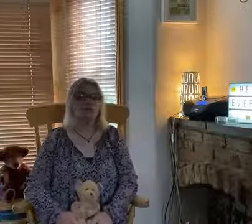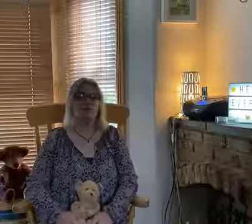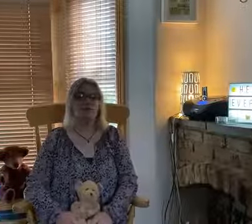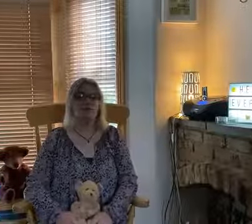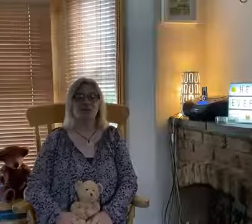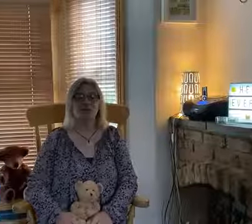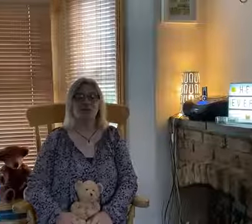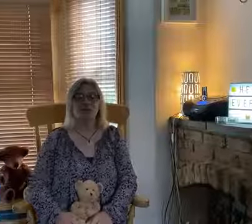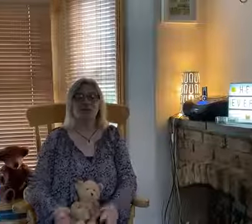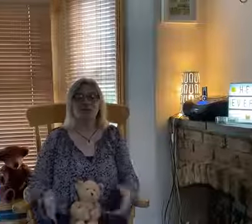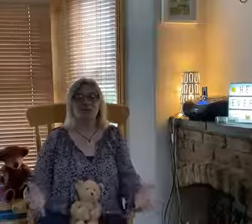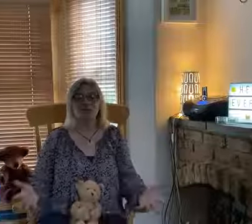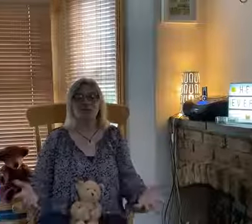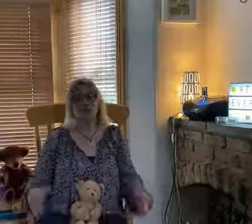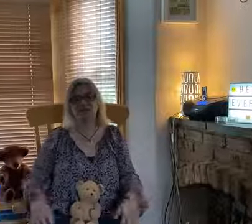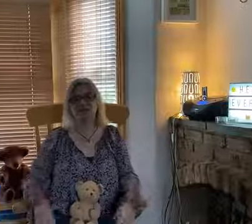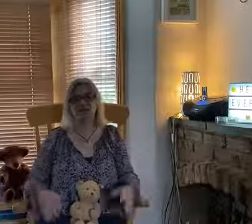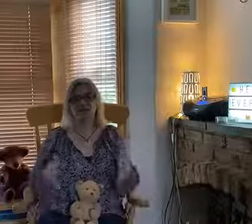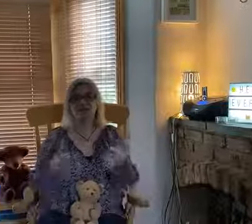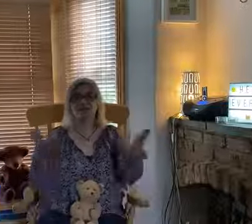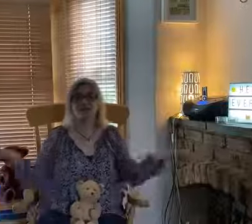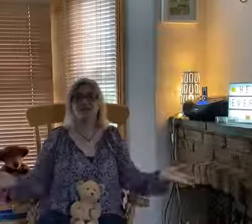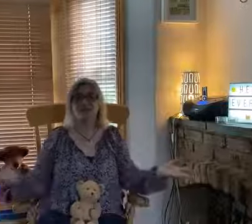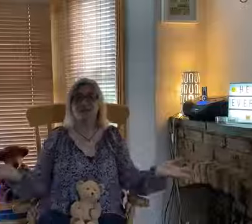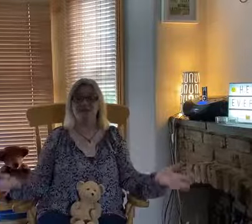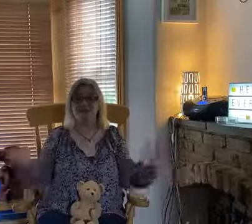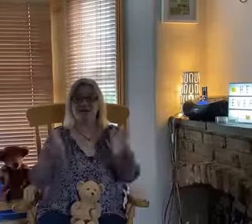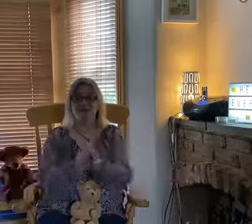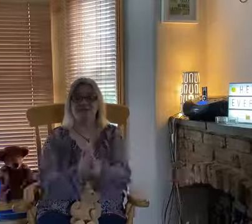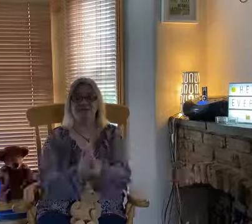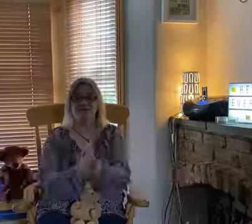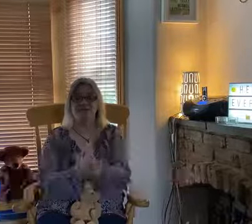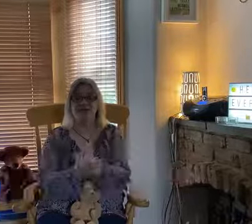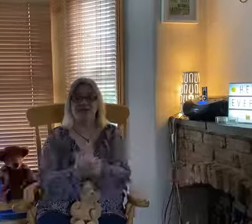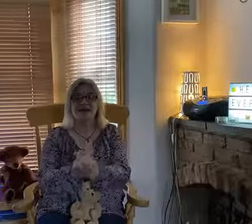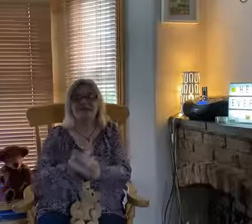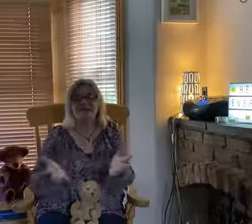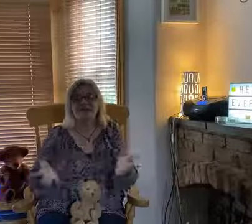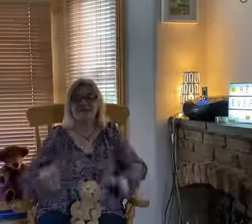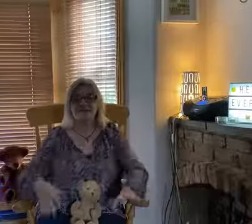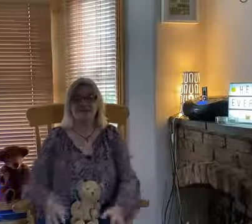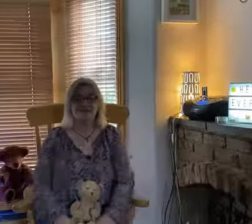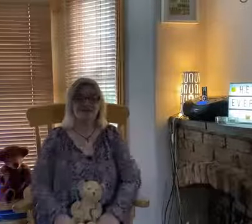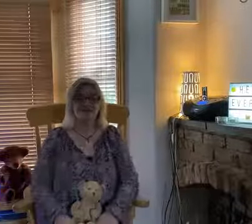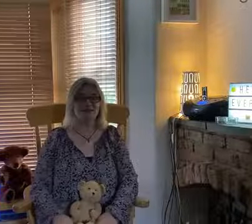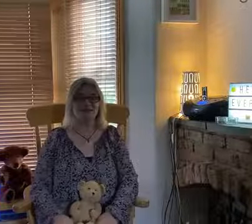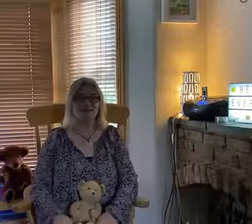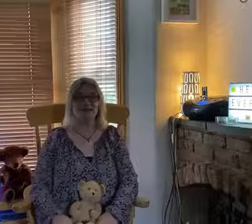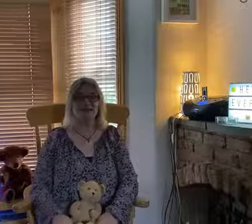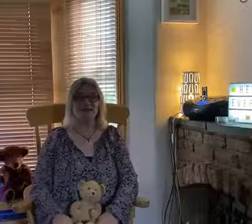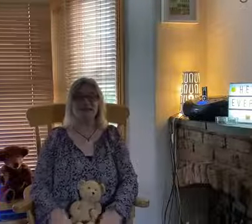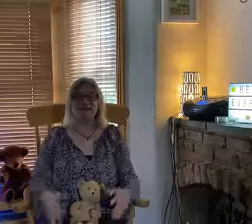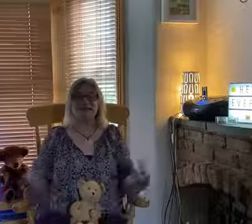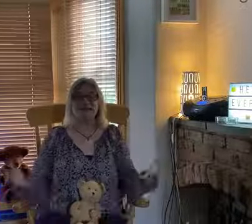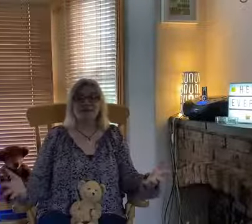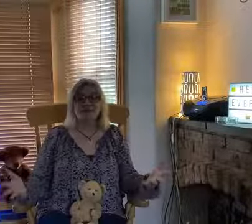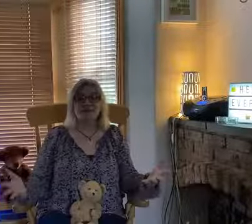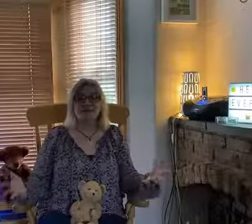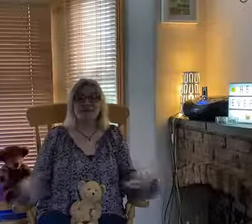now which is a lovely joining in song. It's our open and shut them song. It's a big favourite of ours in the library as well. Nice one to do